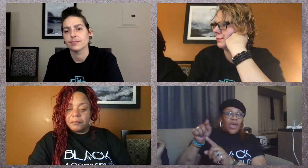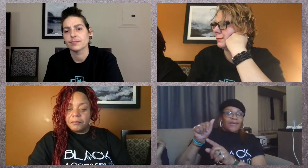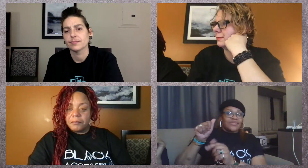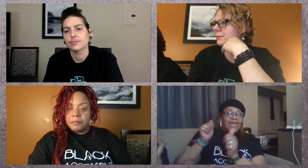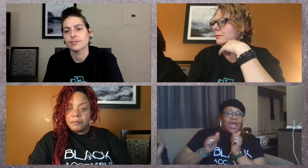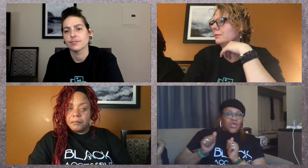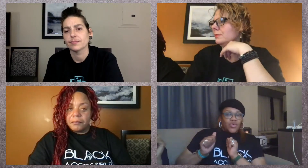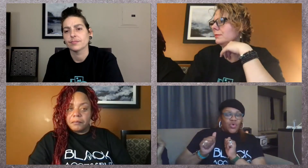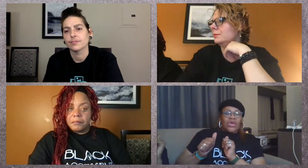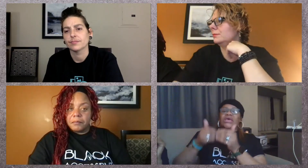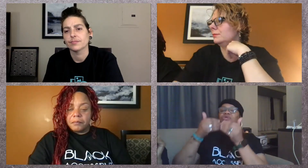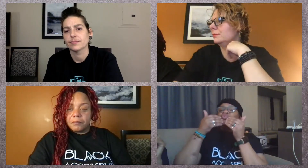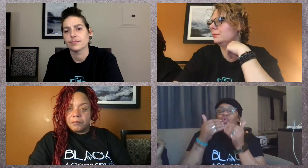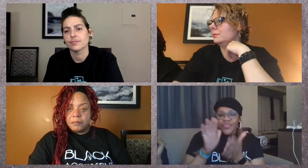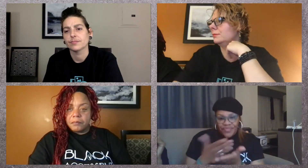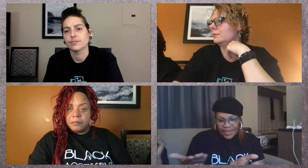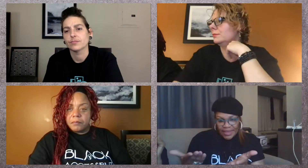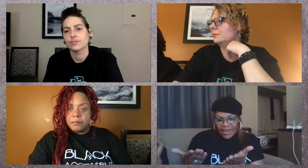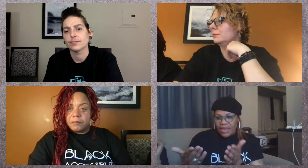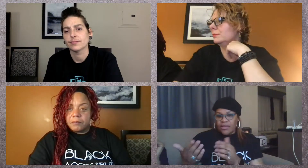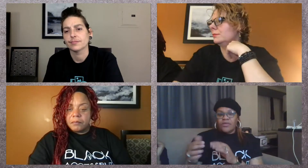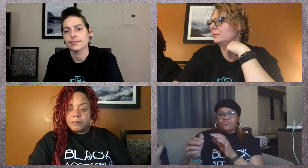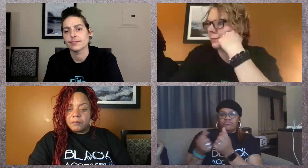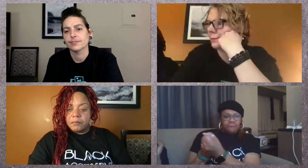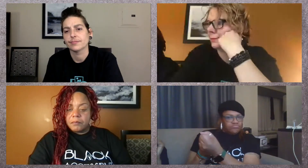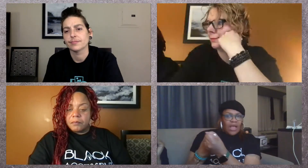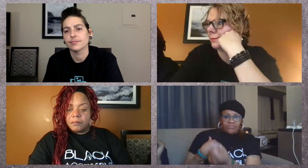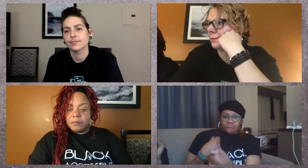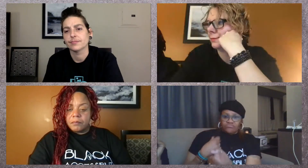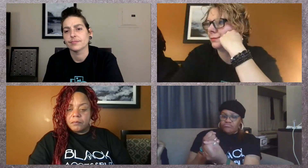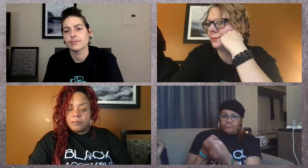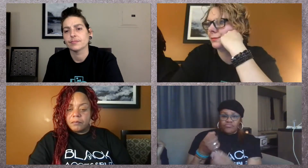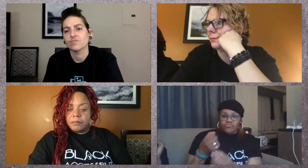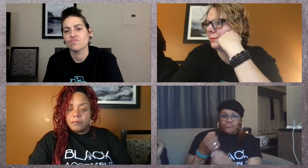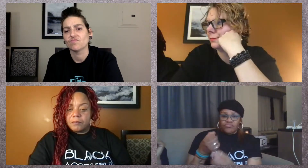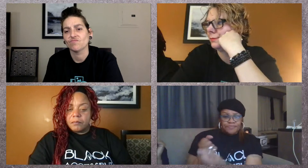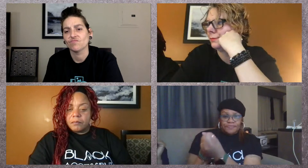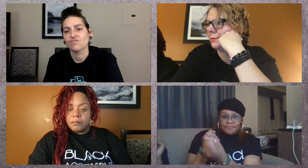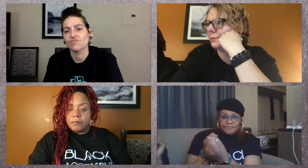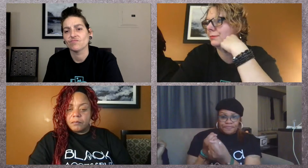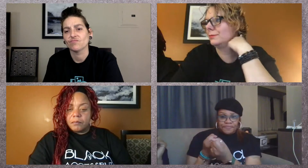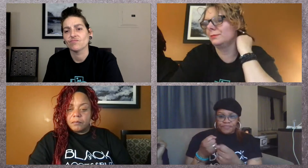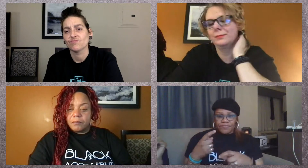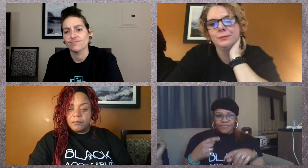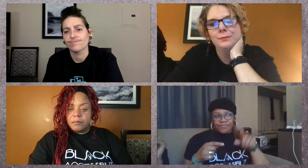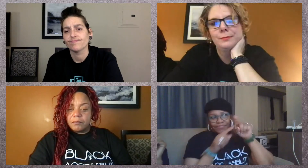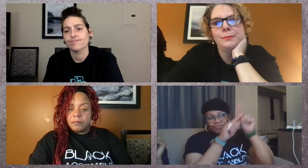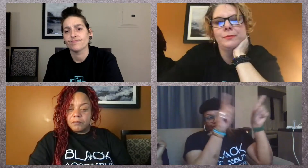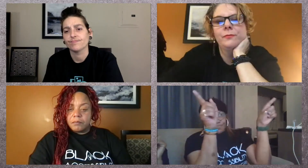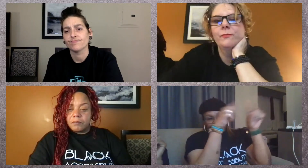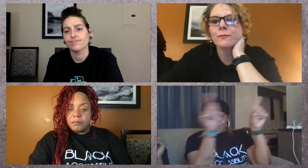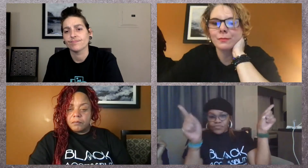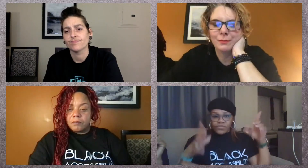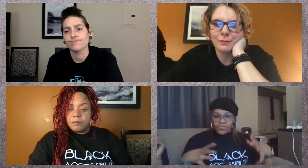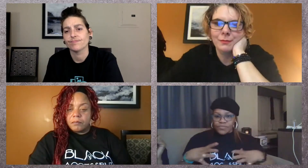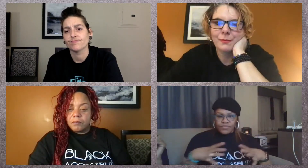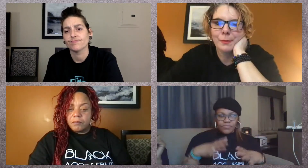So with Lauren, for her as an actress, she's doing her thing. I support her,